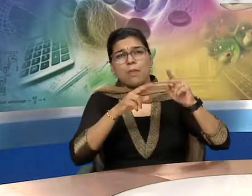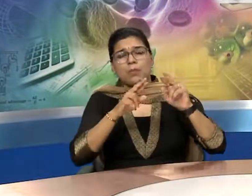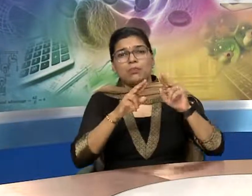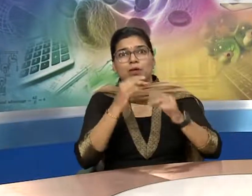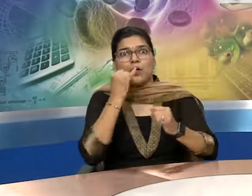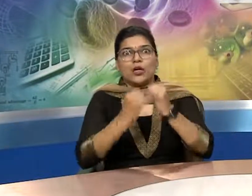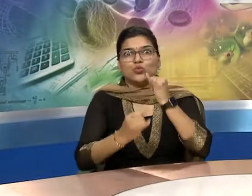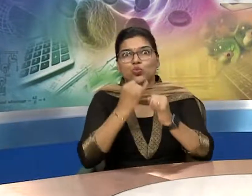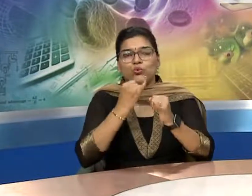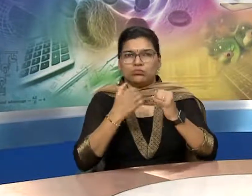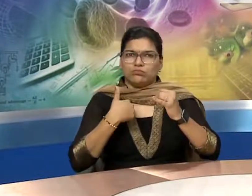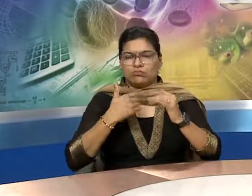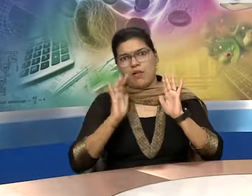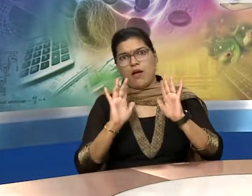and adequate.